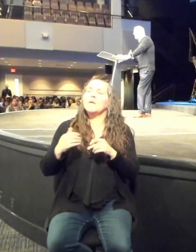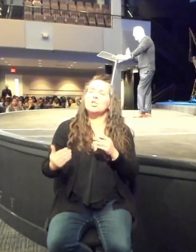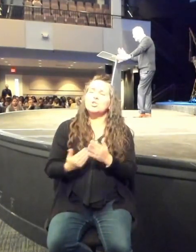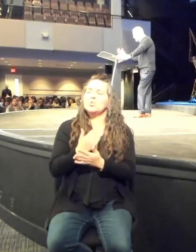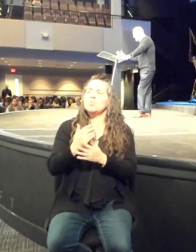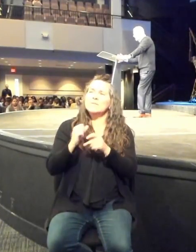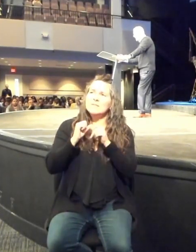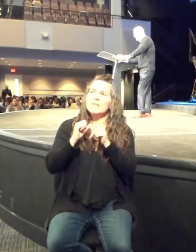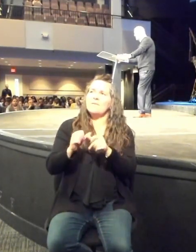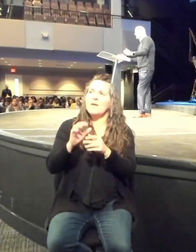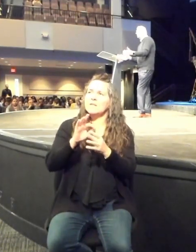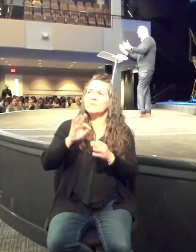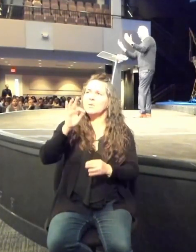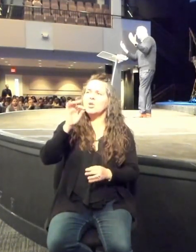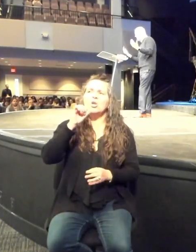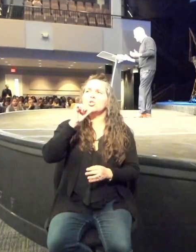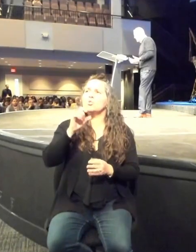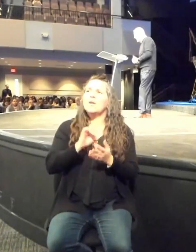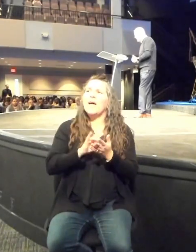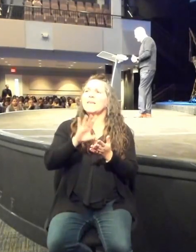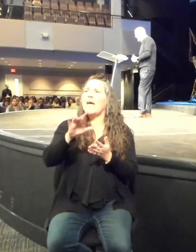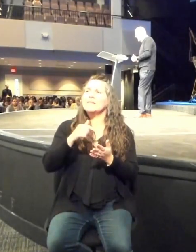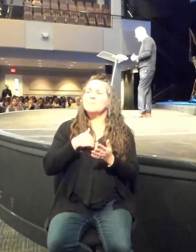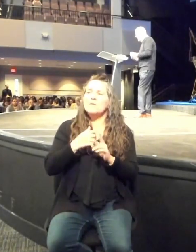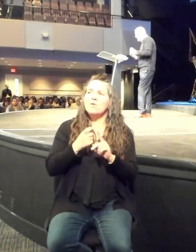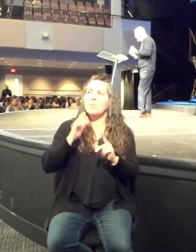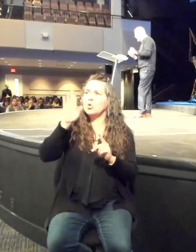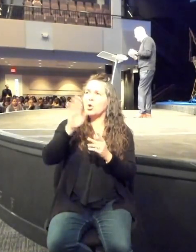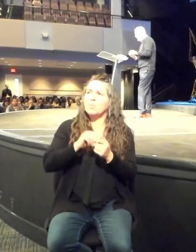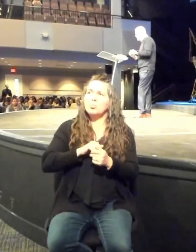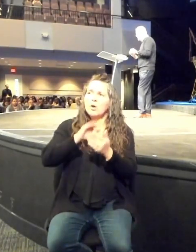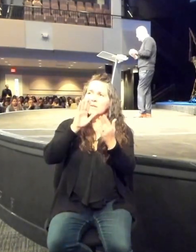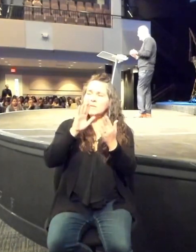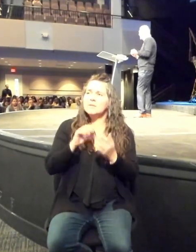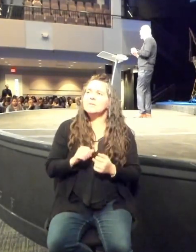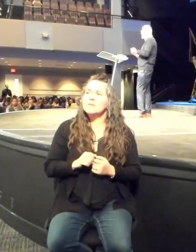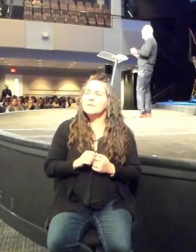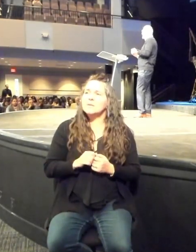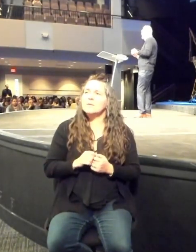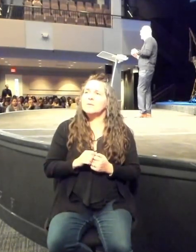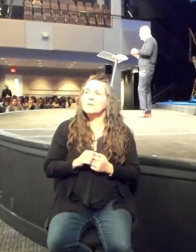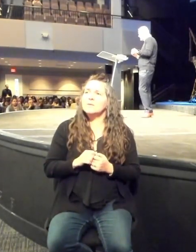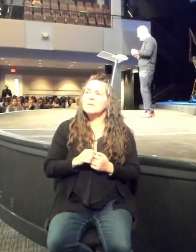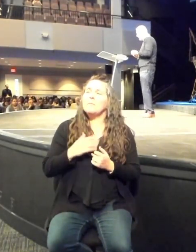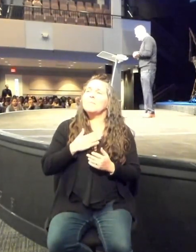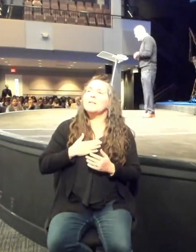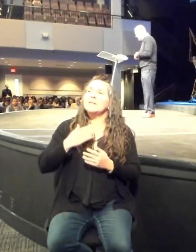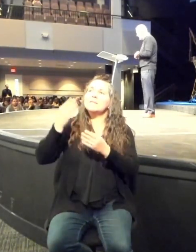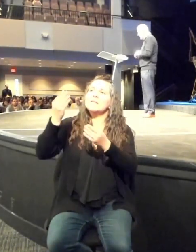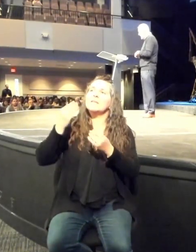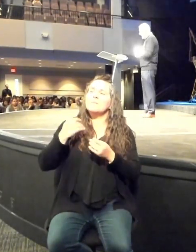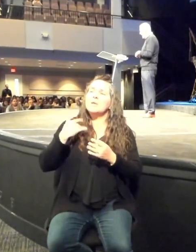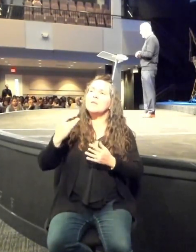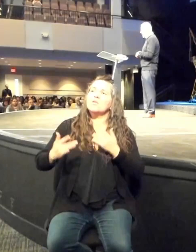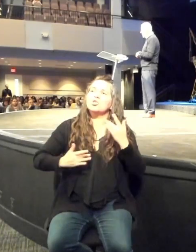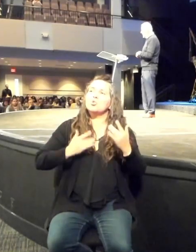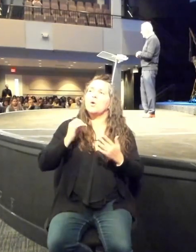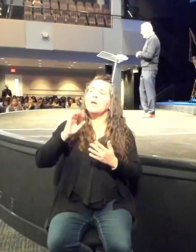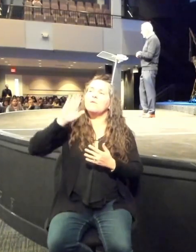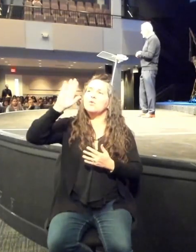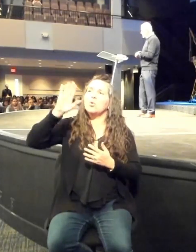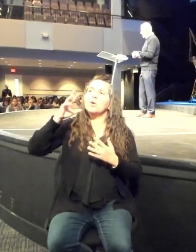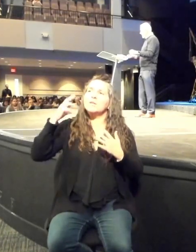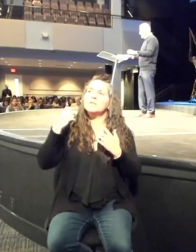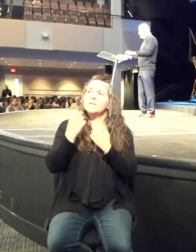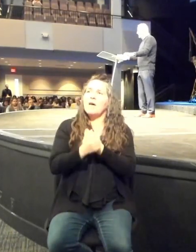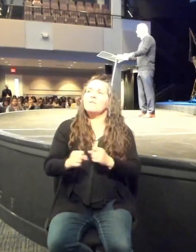not cast me from your presence or take your Holy Spirit from me. Restore to me the joy of your salvation and grant me a